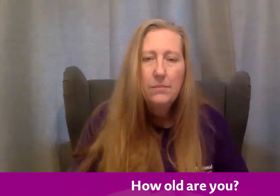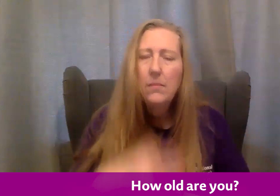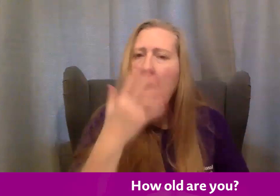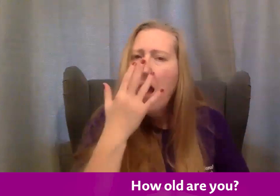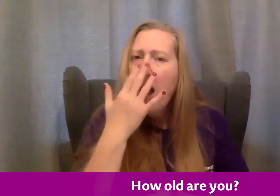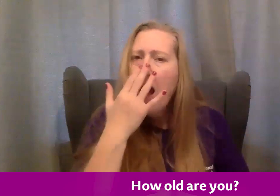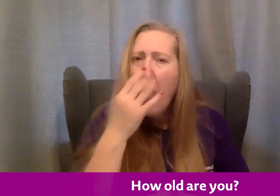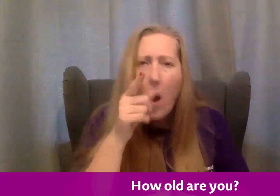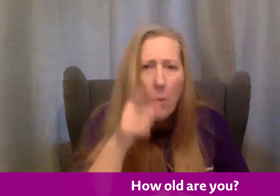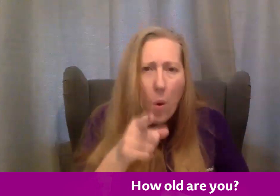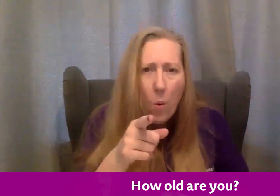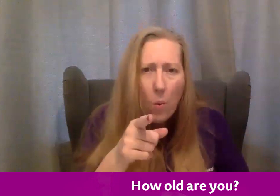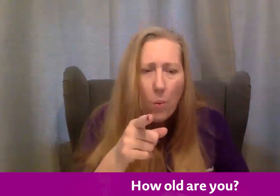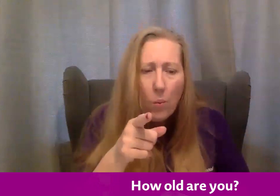Where? How old are you?